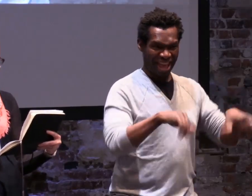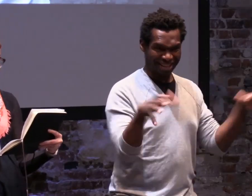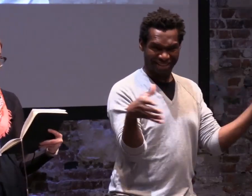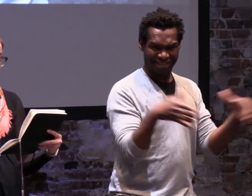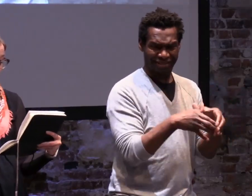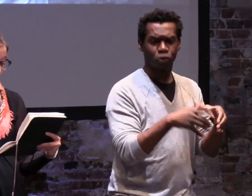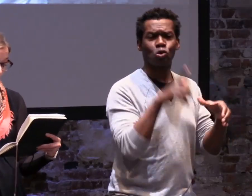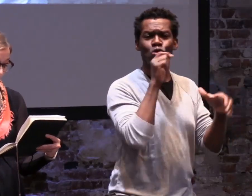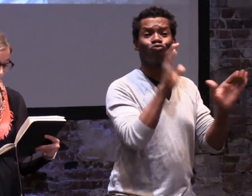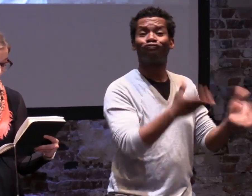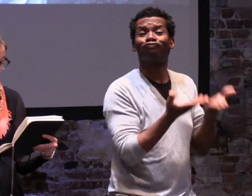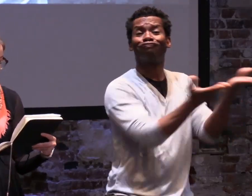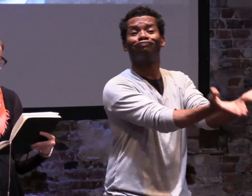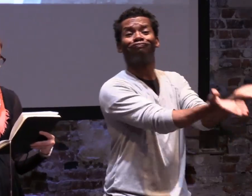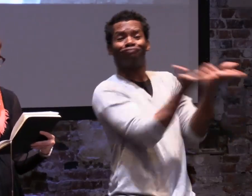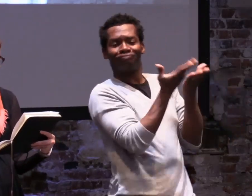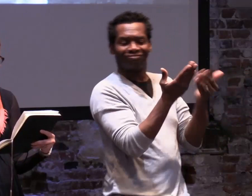Rachel Grossman,